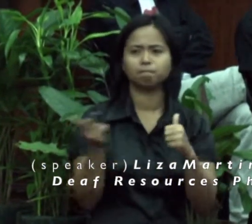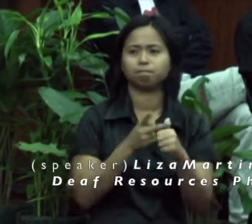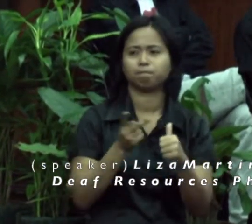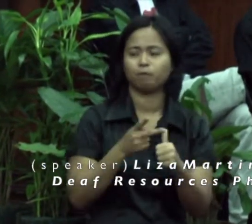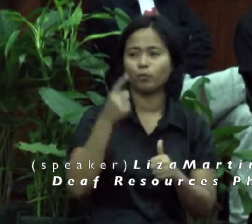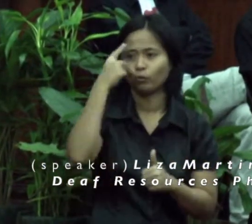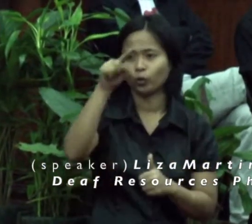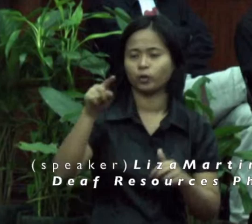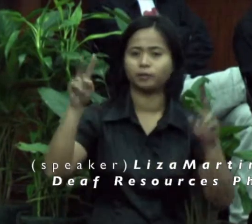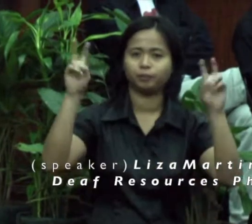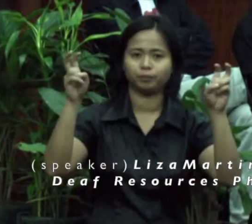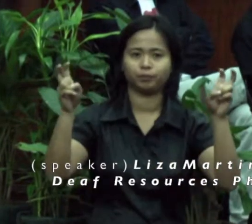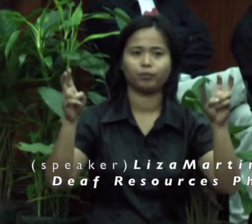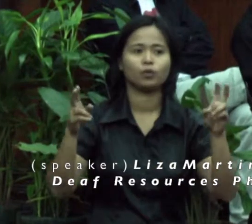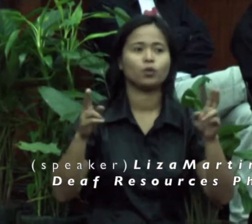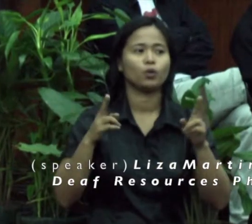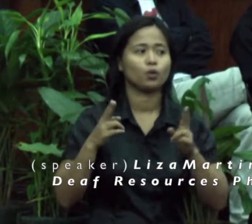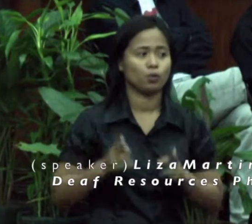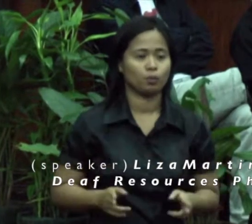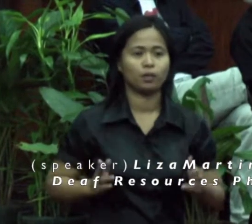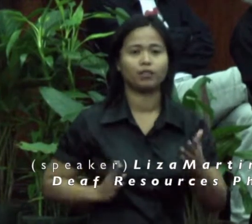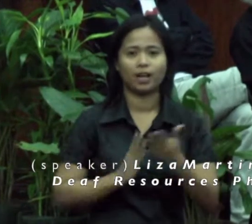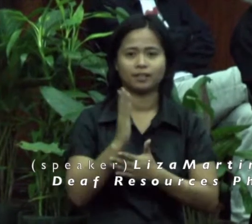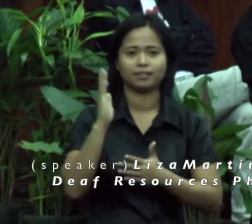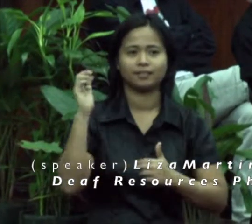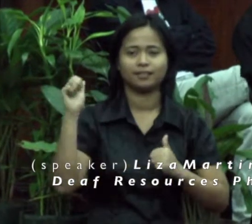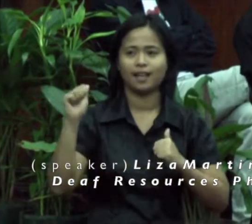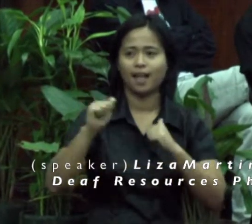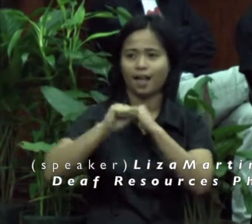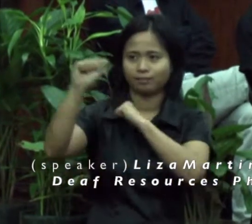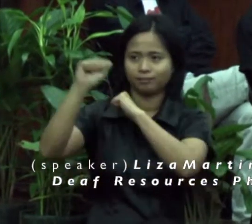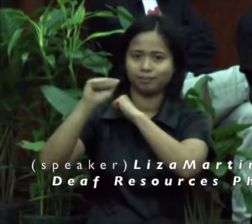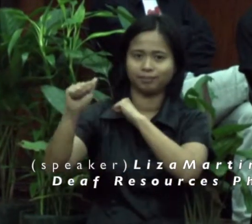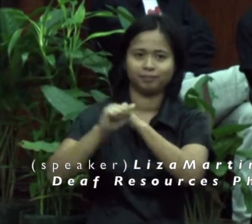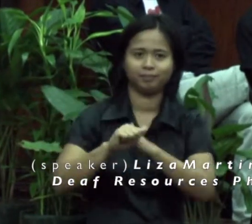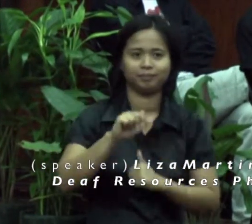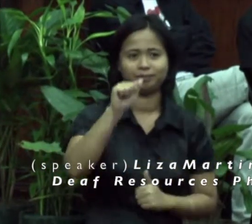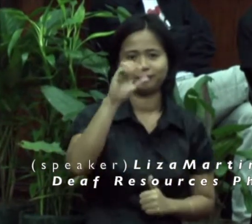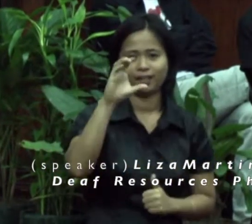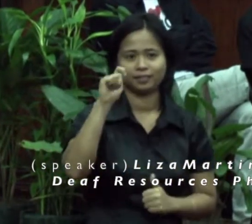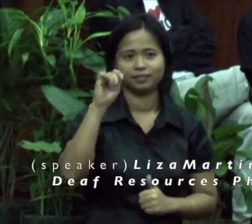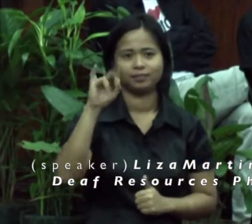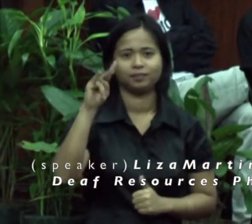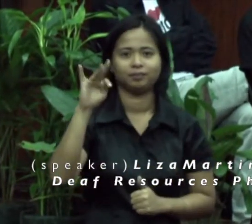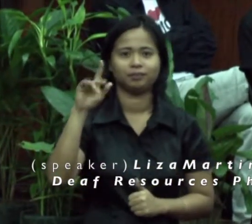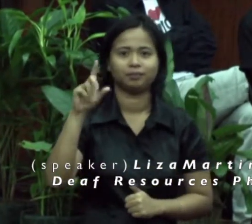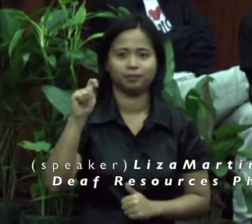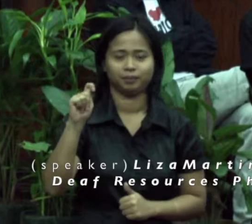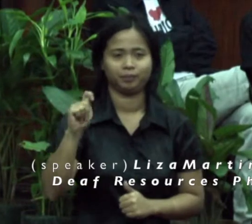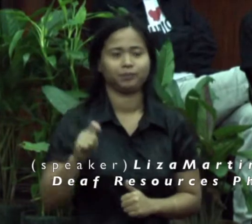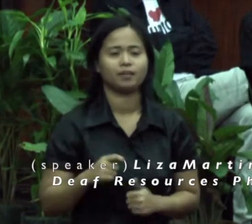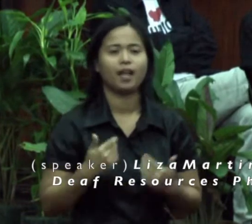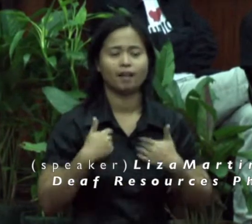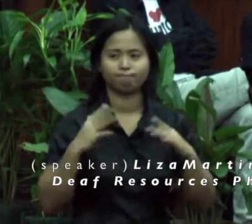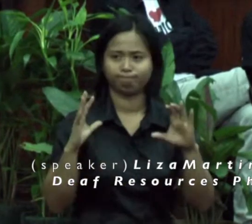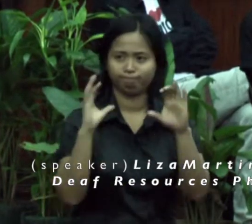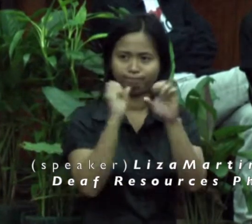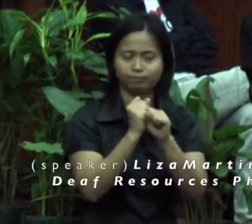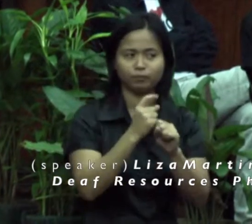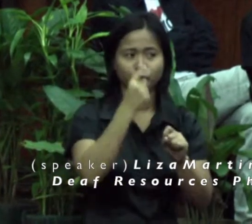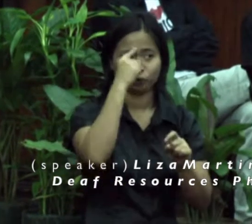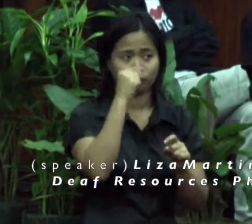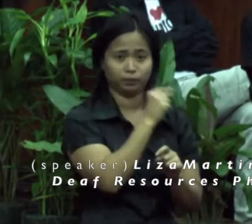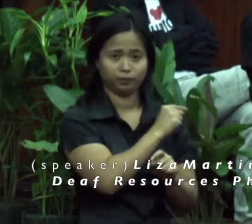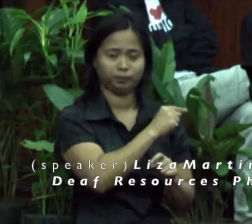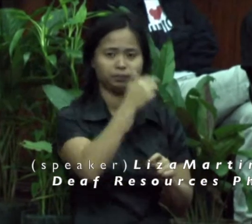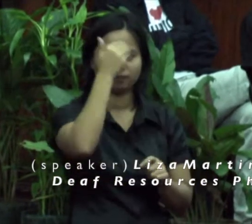primarily as human rights activists. So I'm going to present to you some very key excerpts, which for me, even